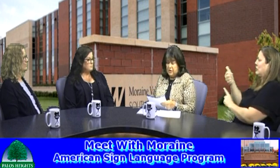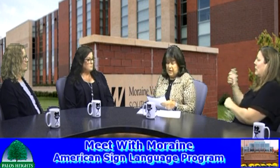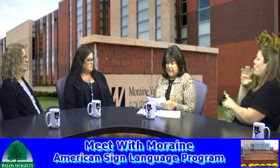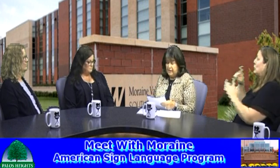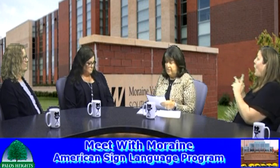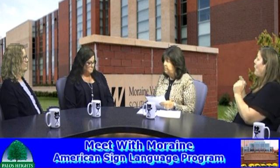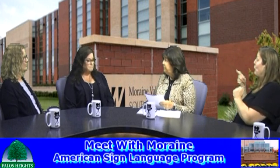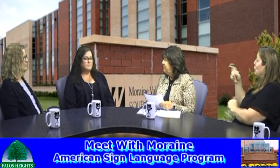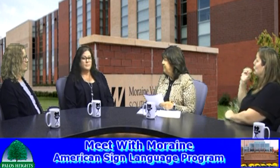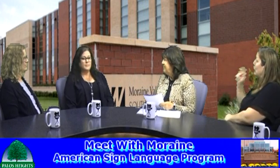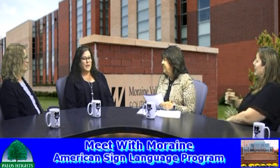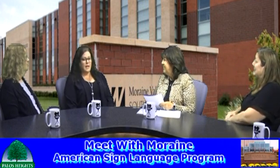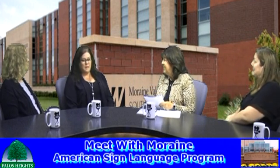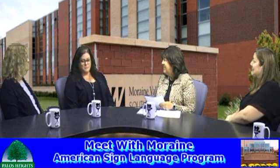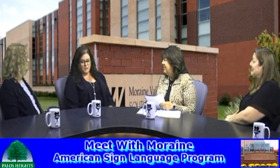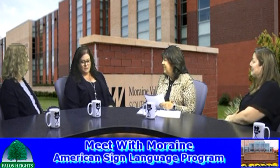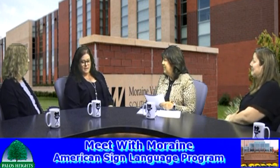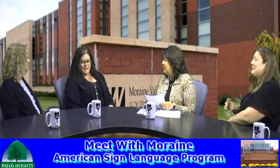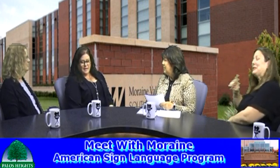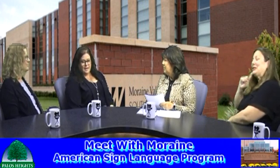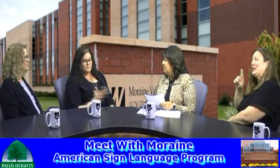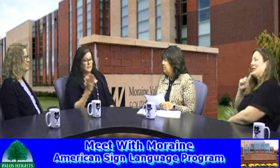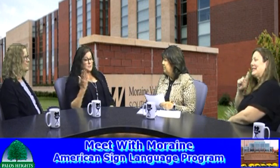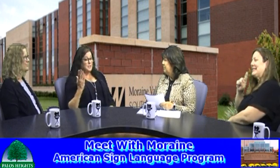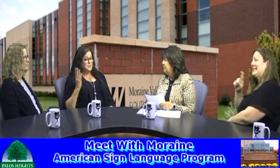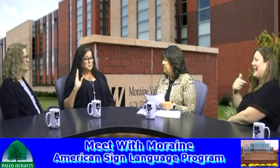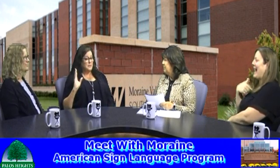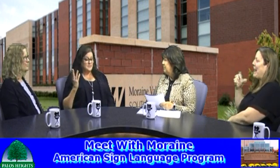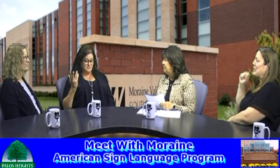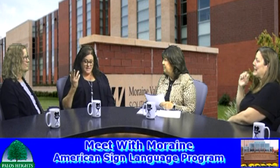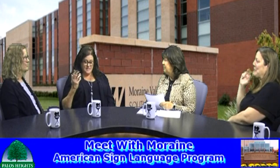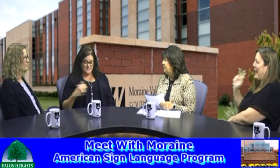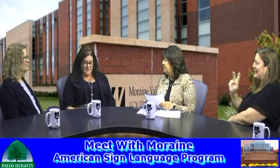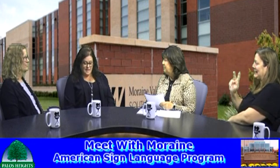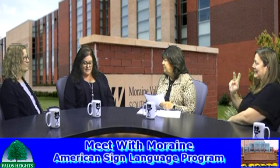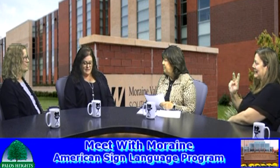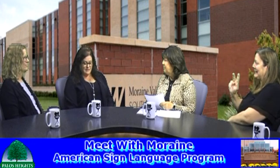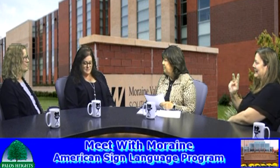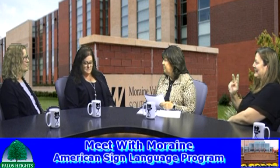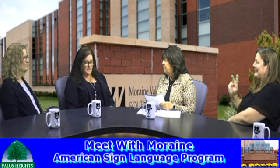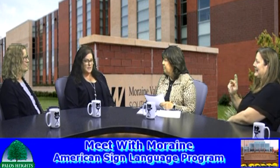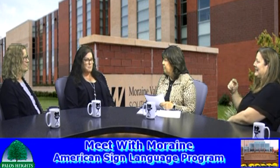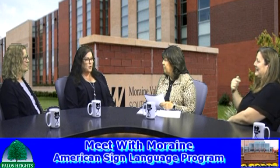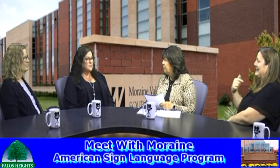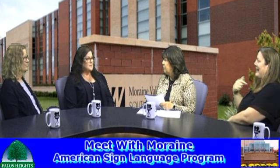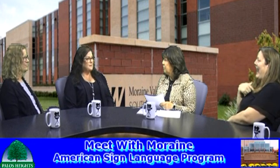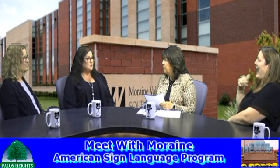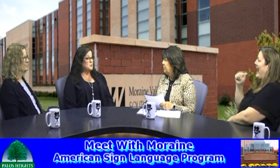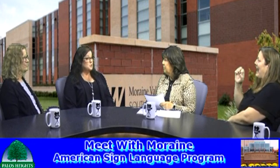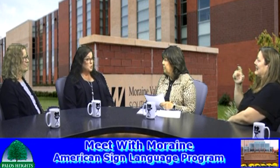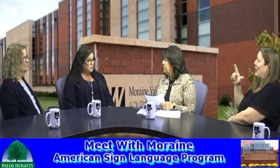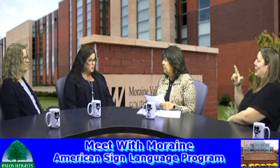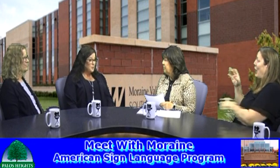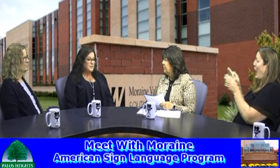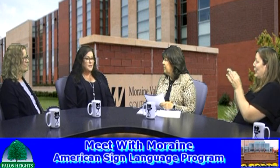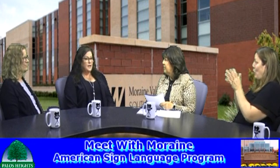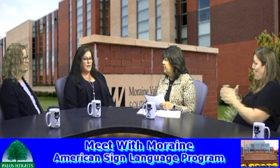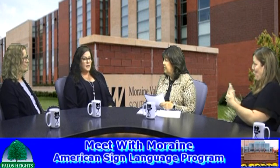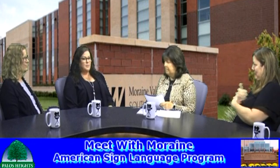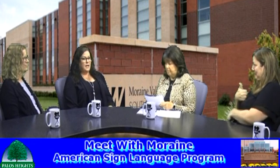start with Shelley. Sure. I'm Shelley Ingram-Kestel, and I am an American Sign Language